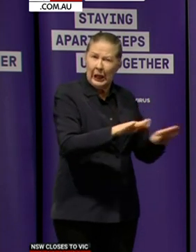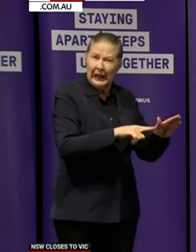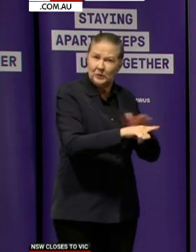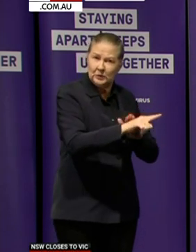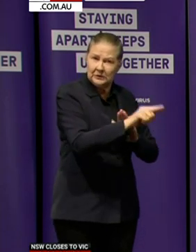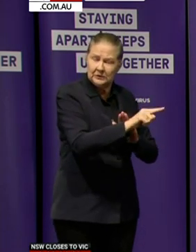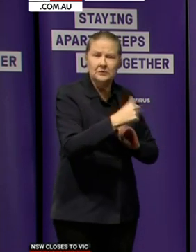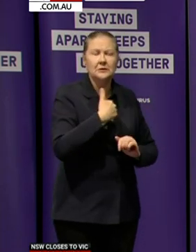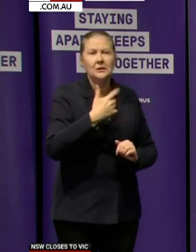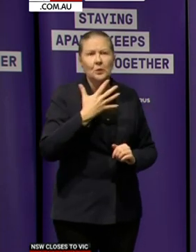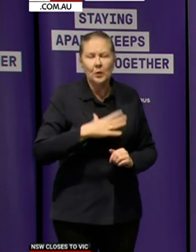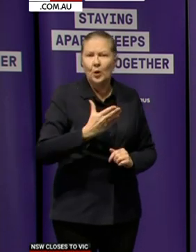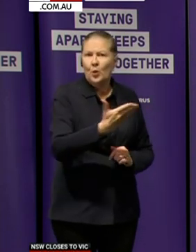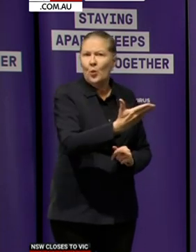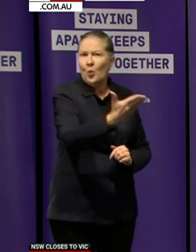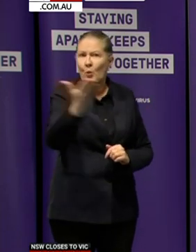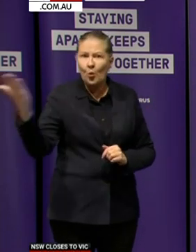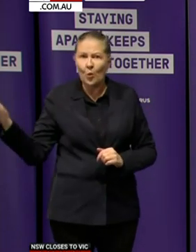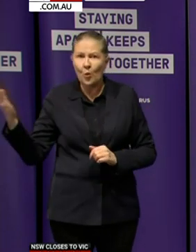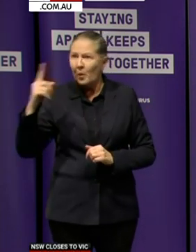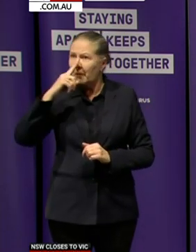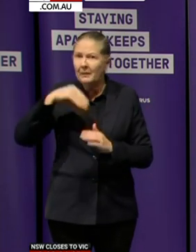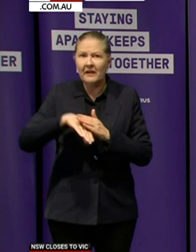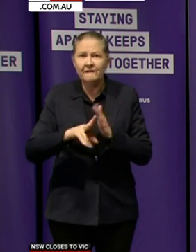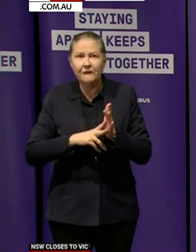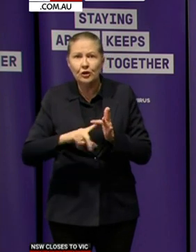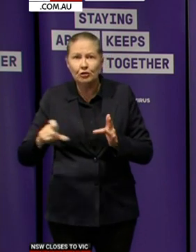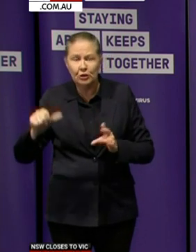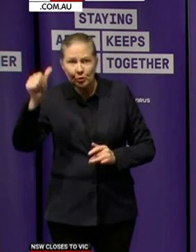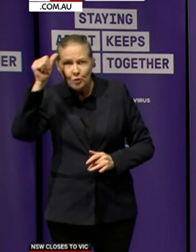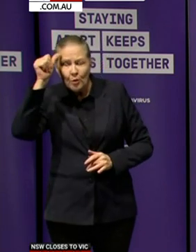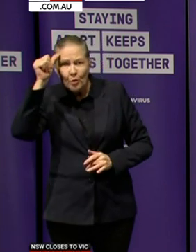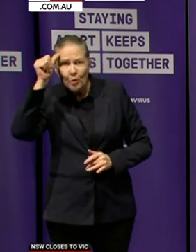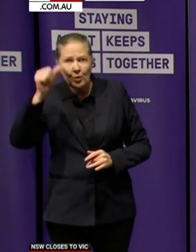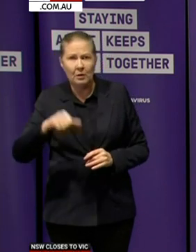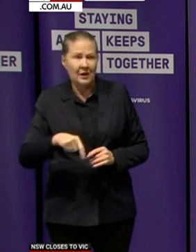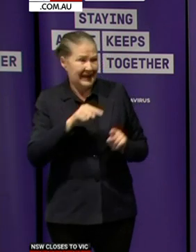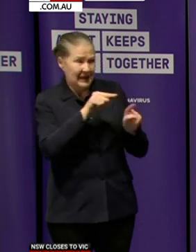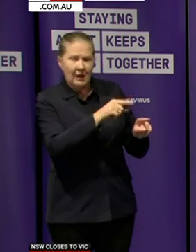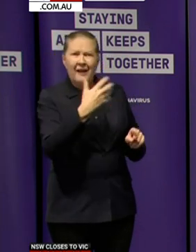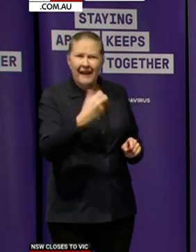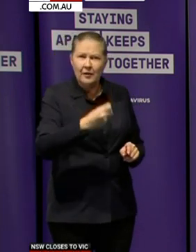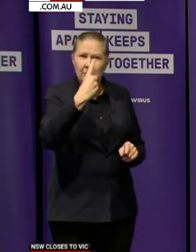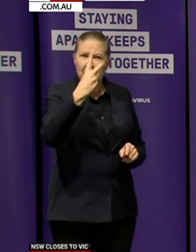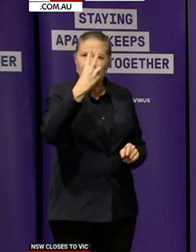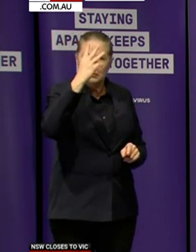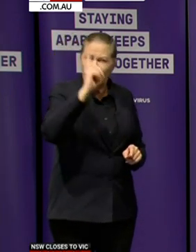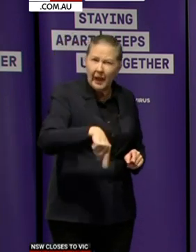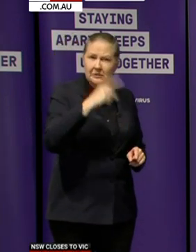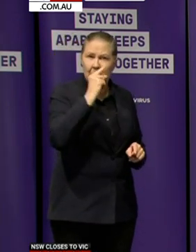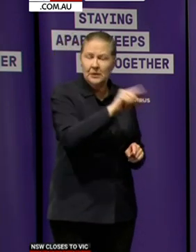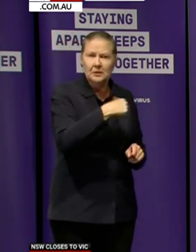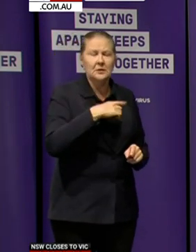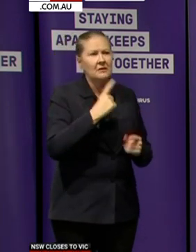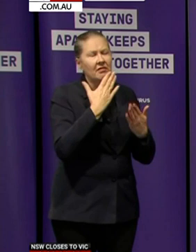everyone across the state that there are literally thousands of people, and if I can give a shout out to the Lord Mayor, to other